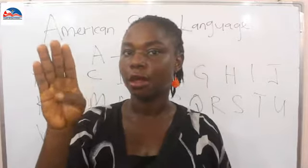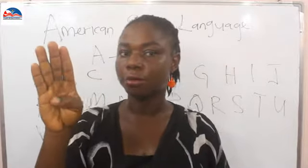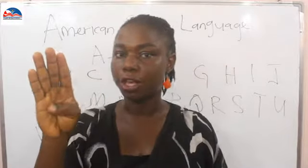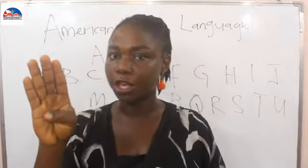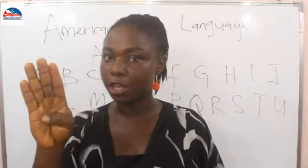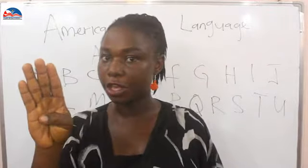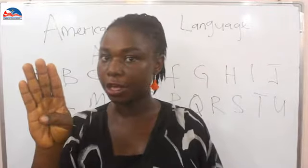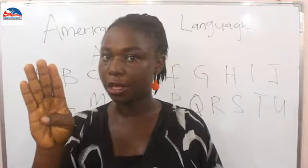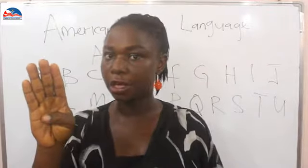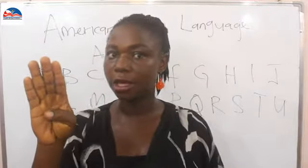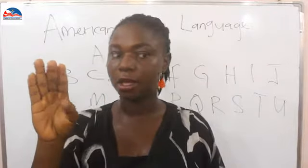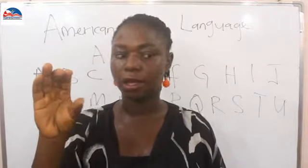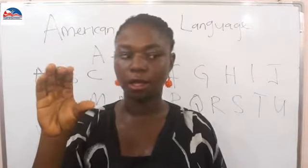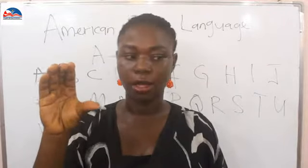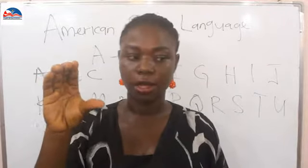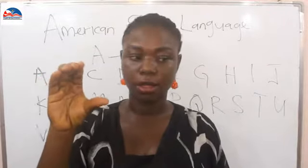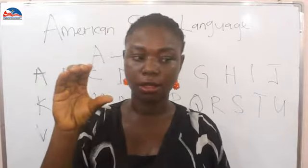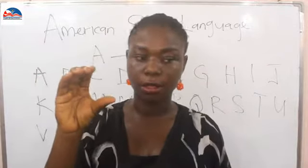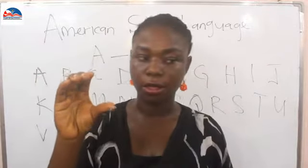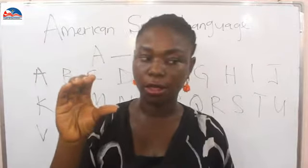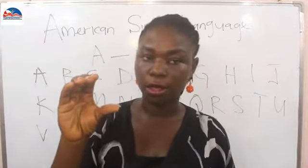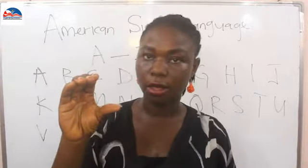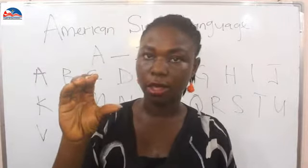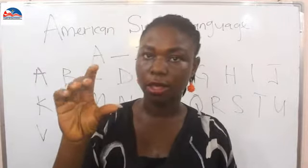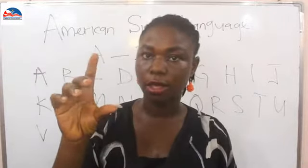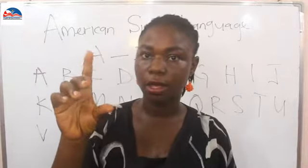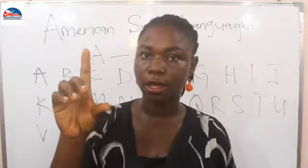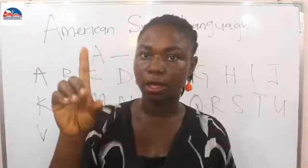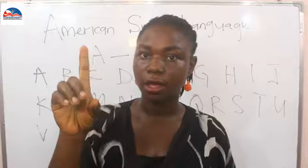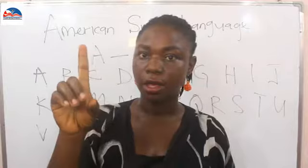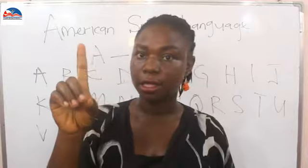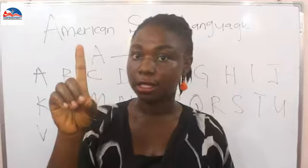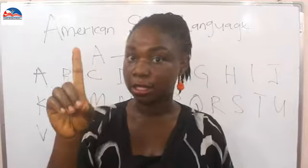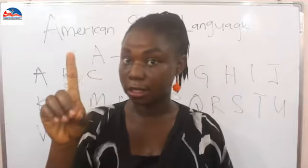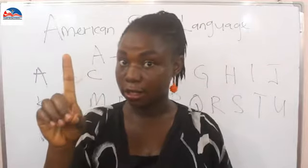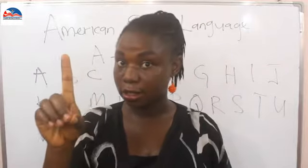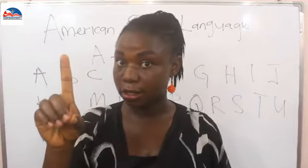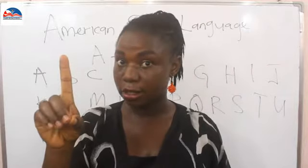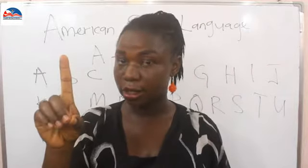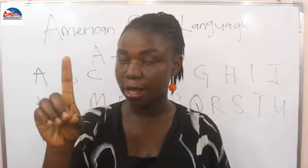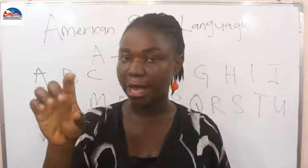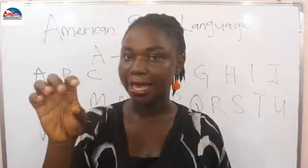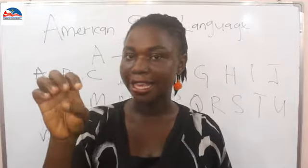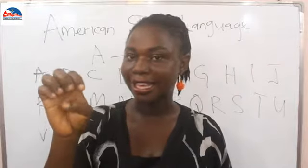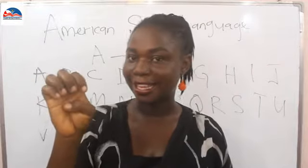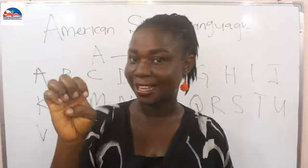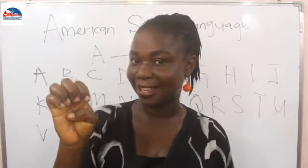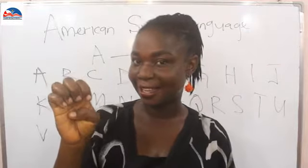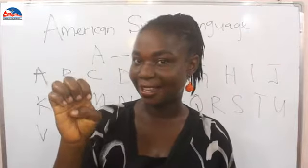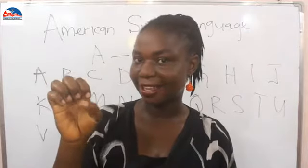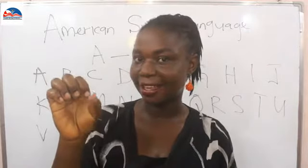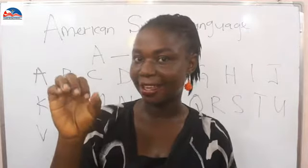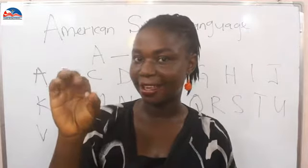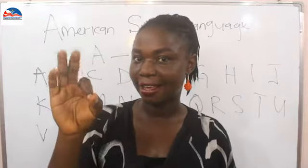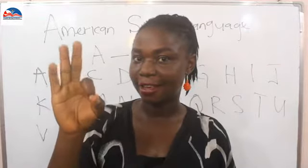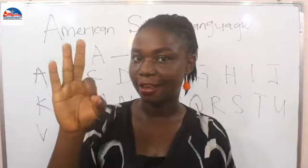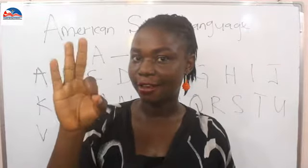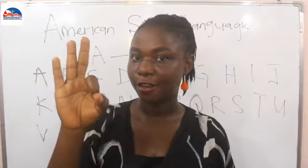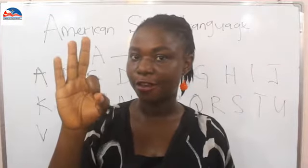B, C, D, E, your